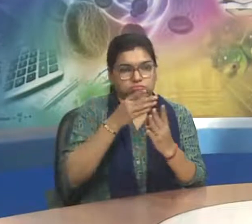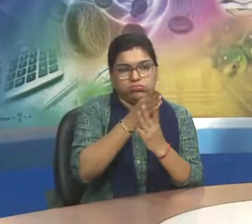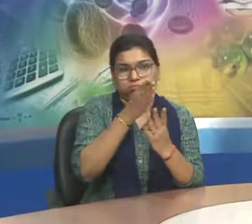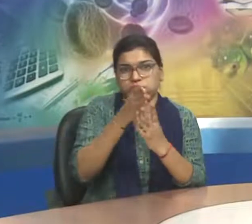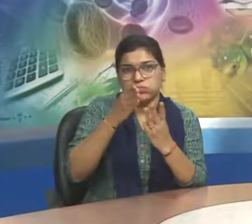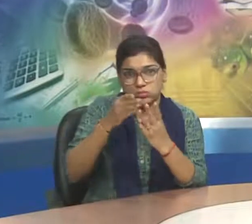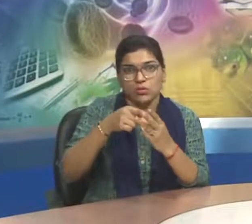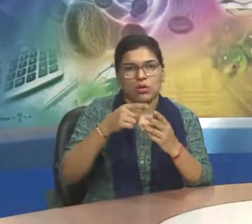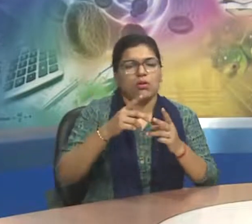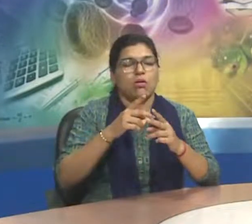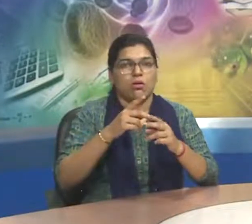silver and the platinum.